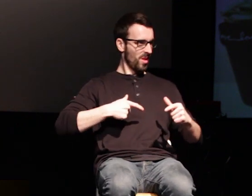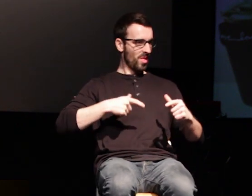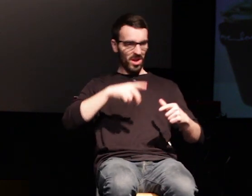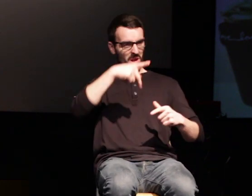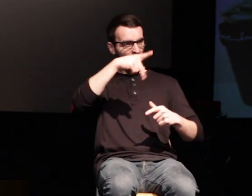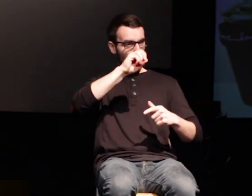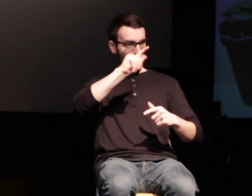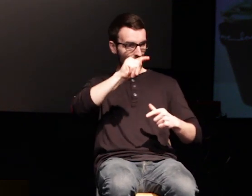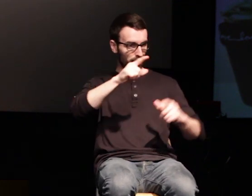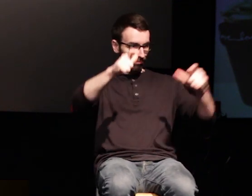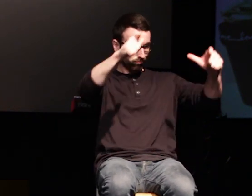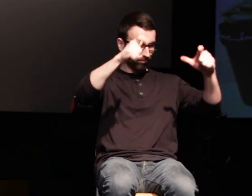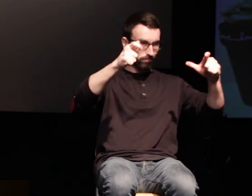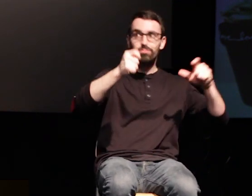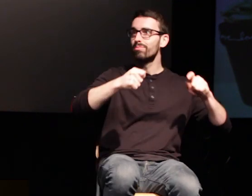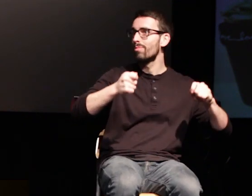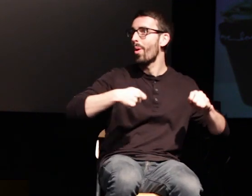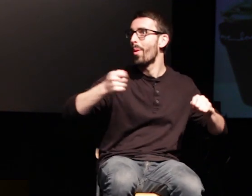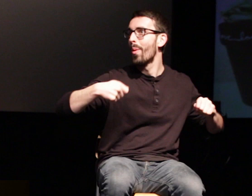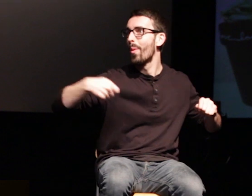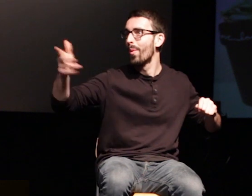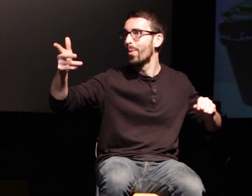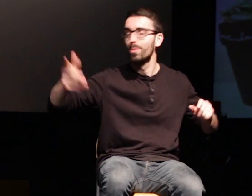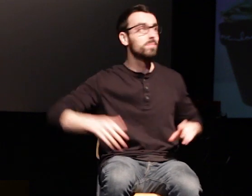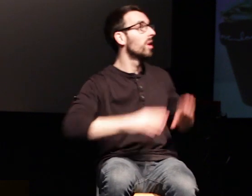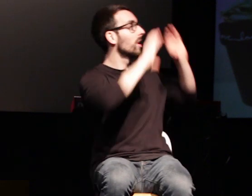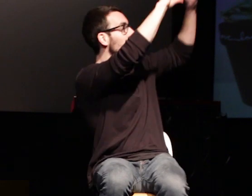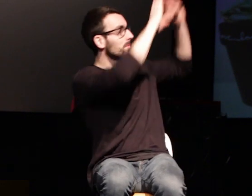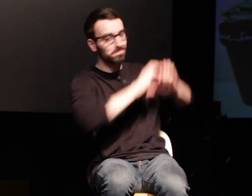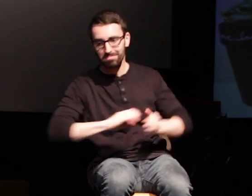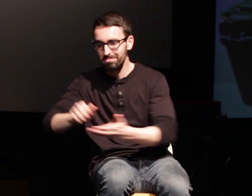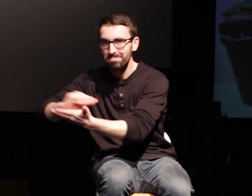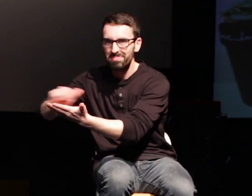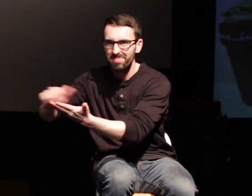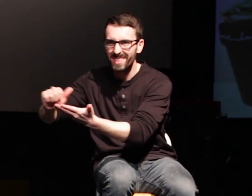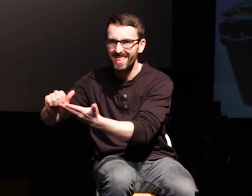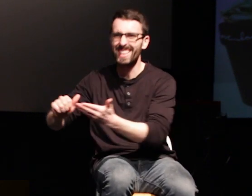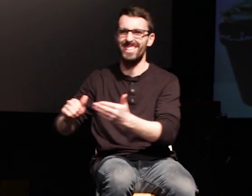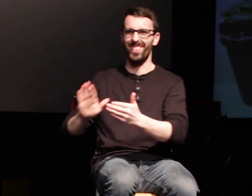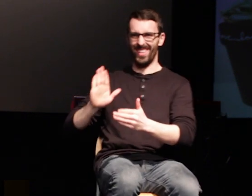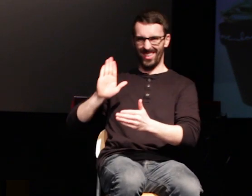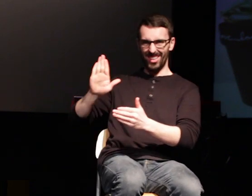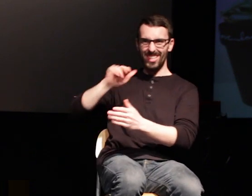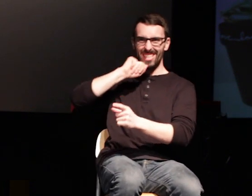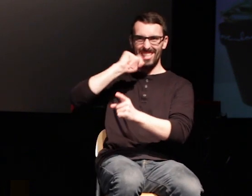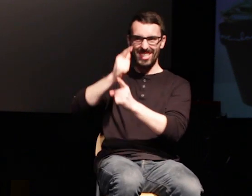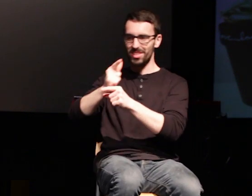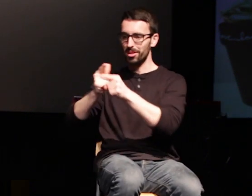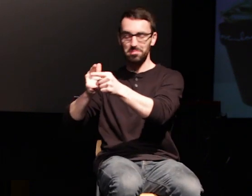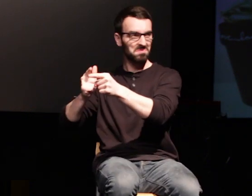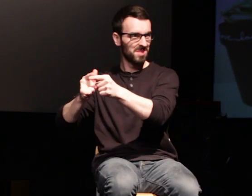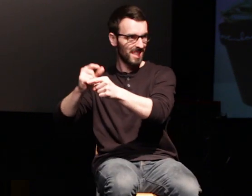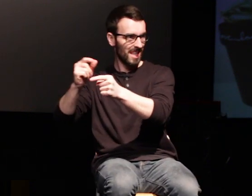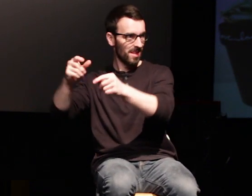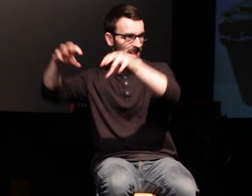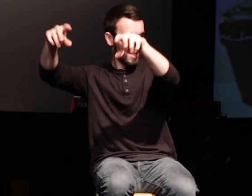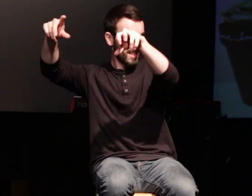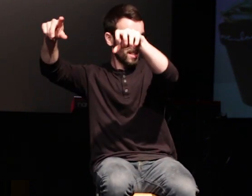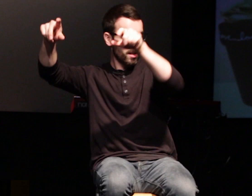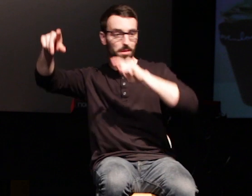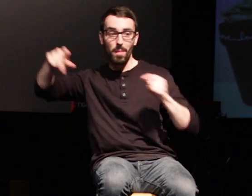the kitchen. And so Mackenzie, Shan's little sister, was in there, and I threw it a little bit too hard, and it might have hit her in the